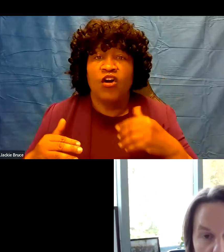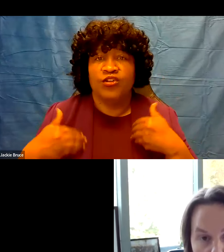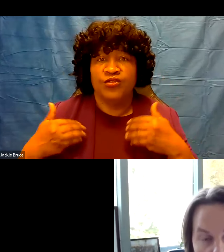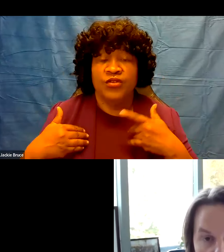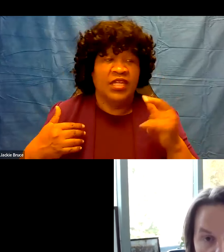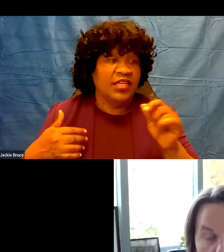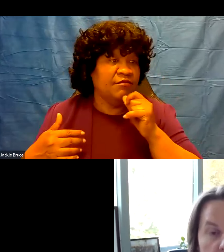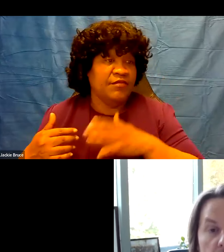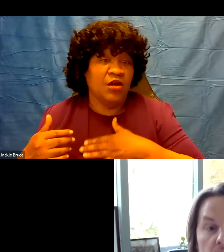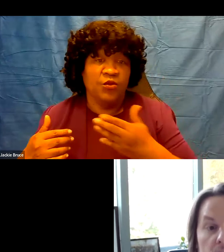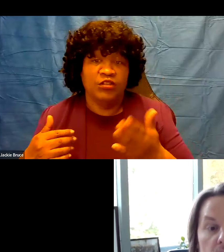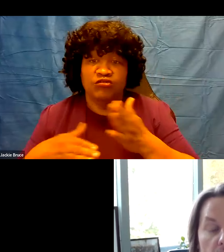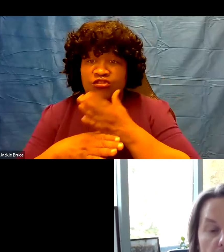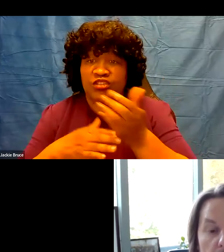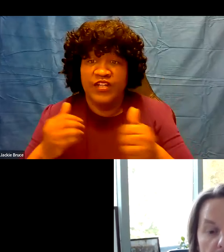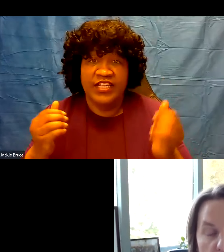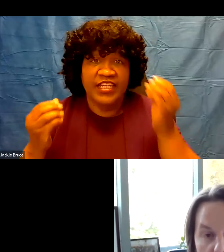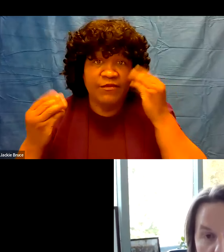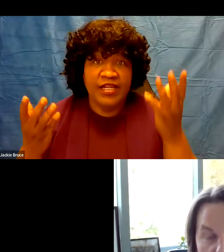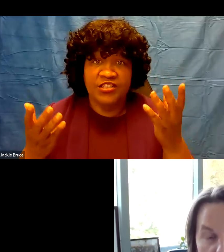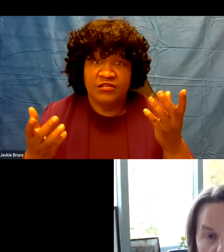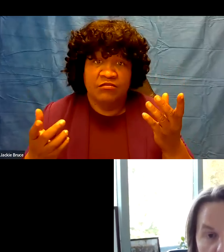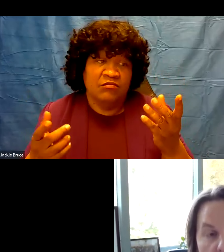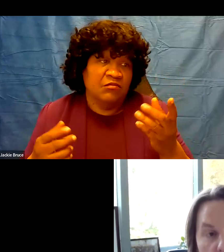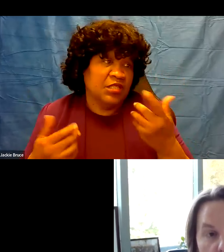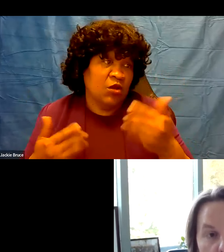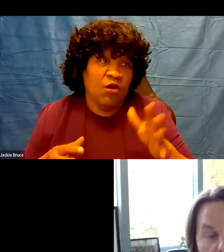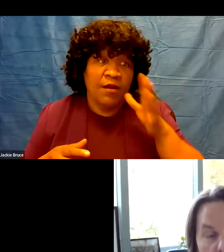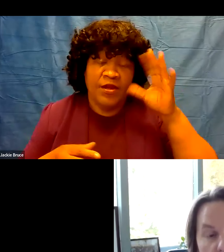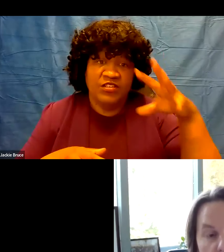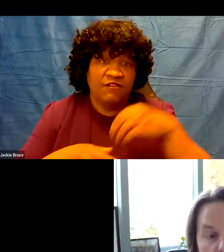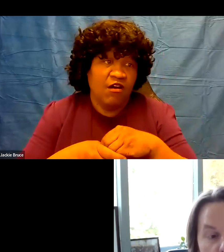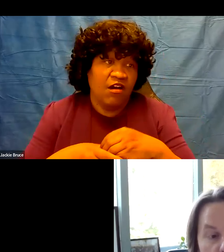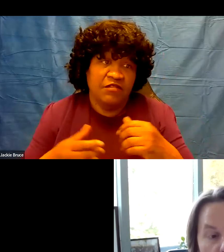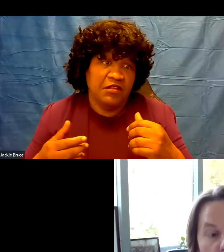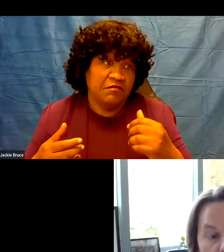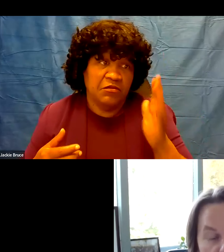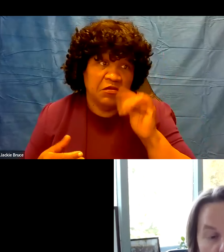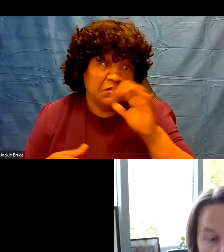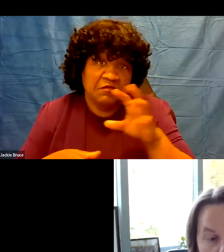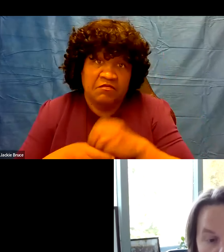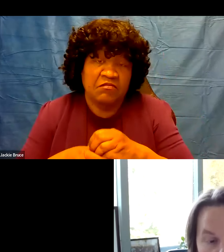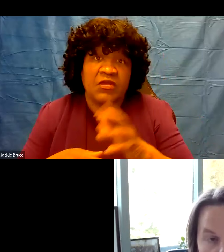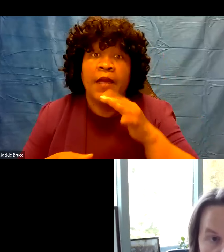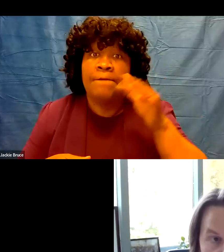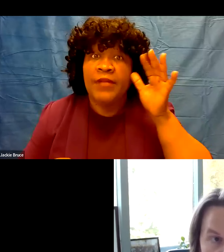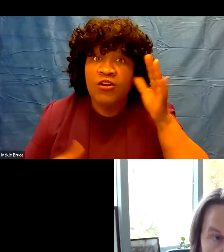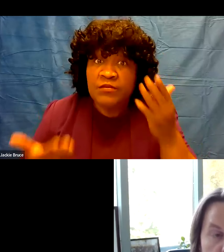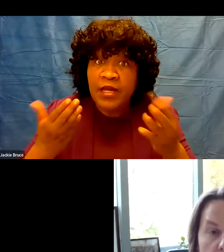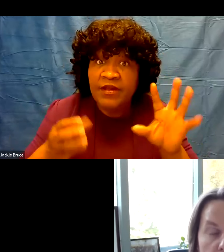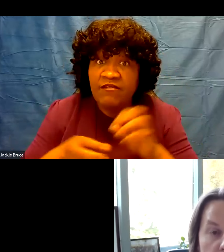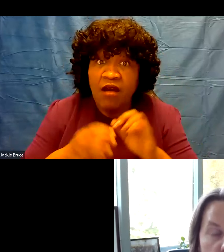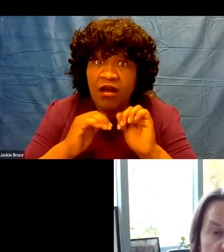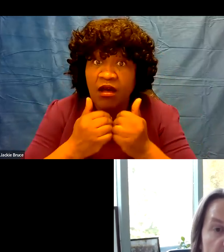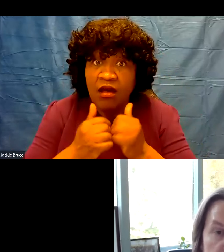willing to share information and have their parents involved, the only way that parents might become involved is